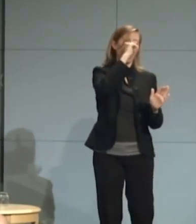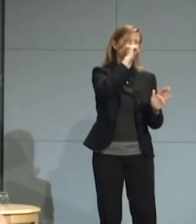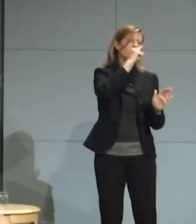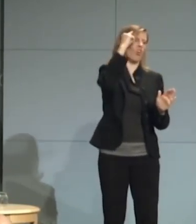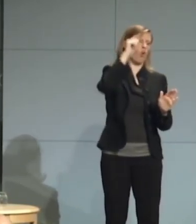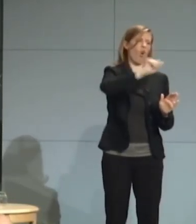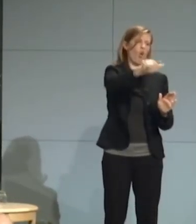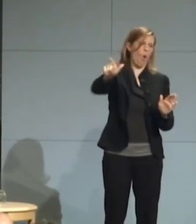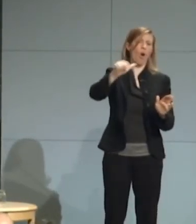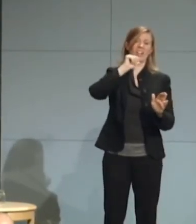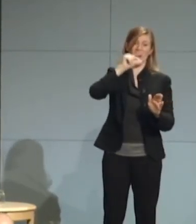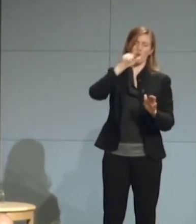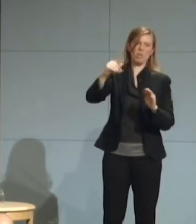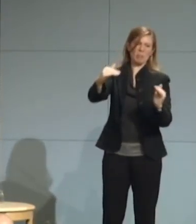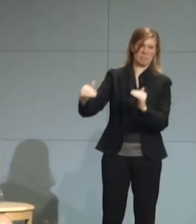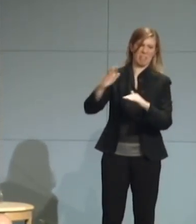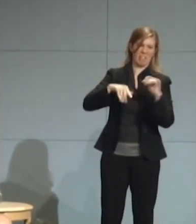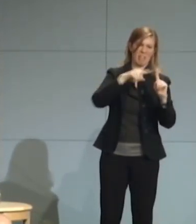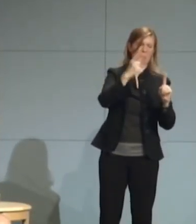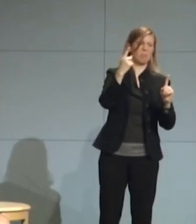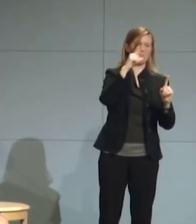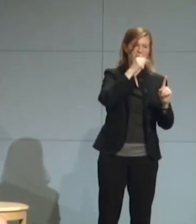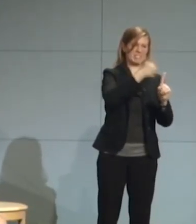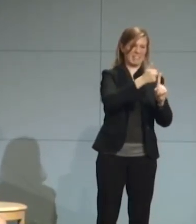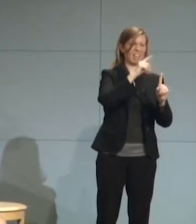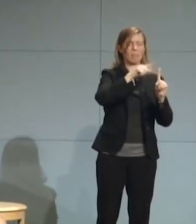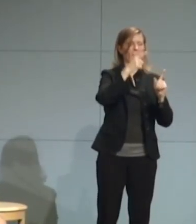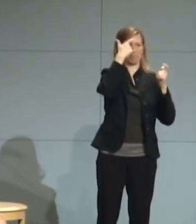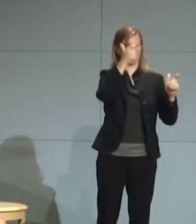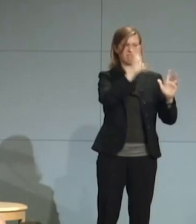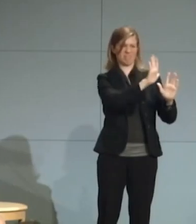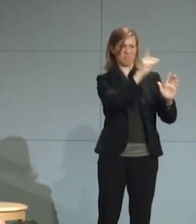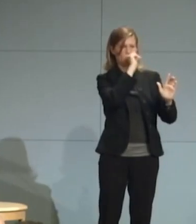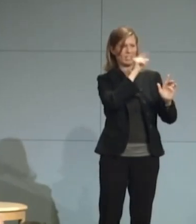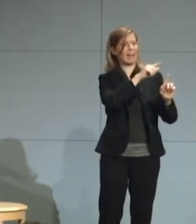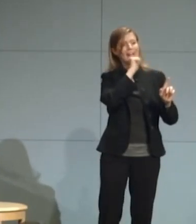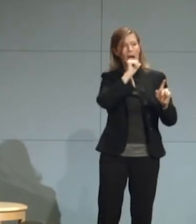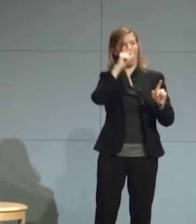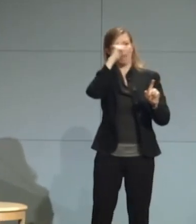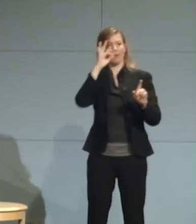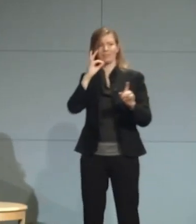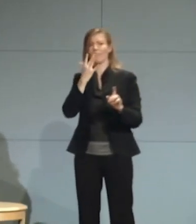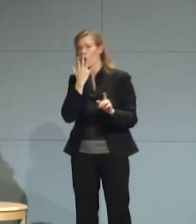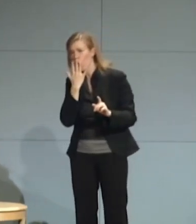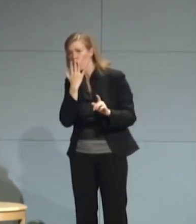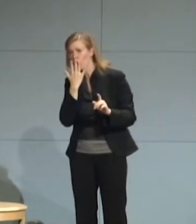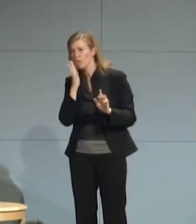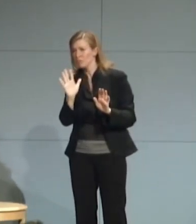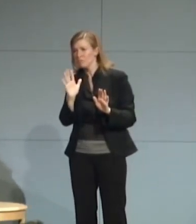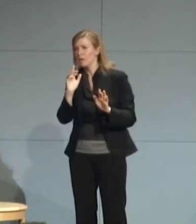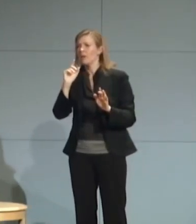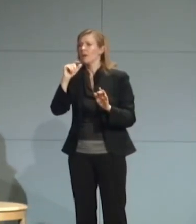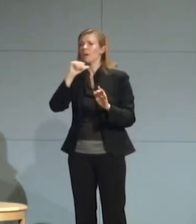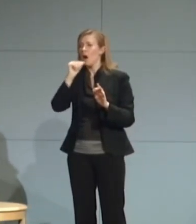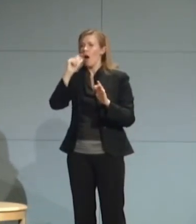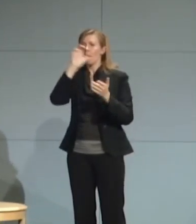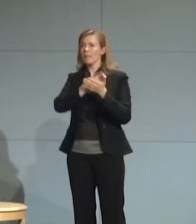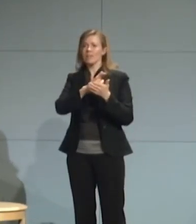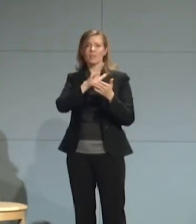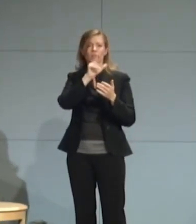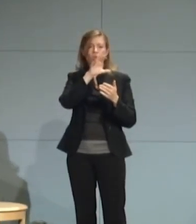you treat them that way, and now people start to believe, well, they must be inferior. That's why they're being treated that way. That's why they don't